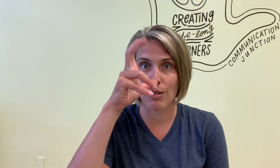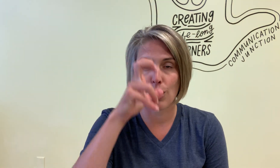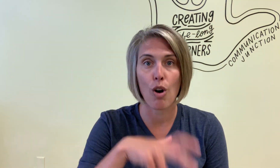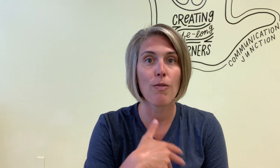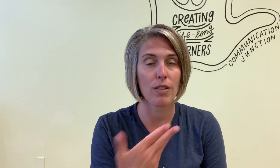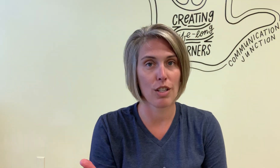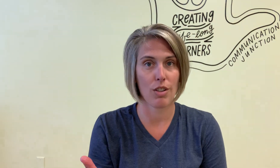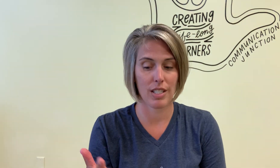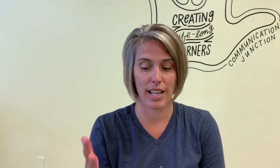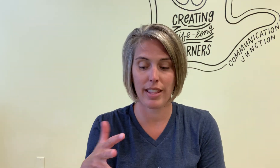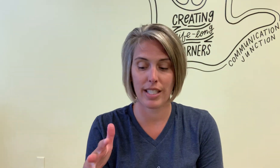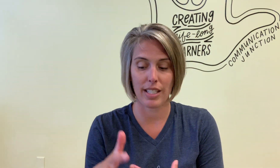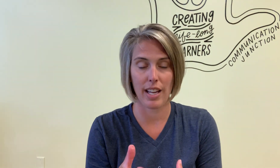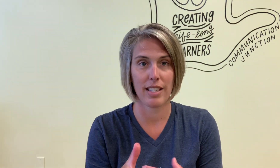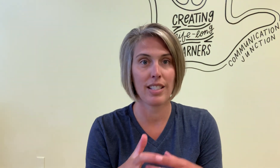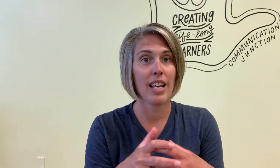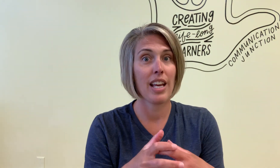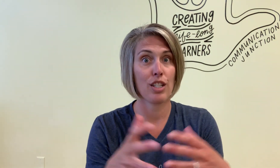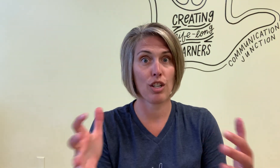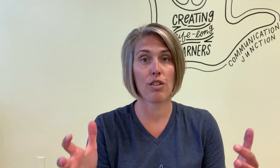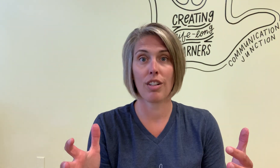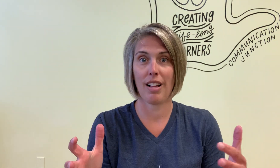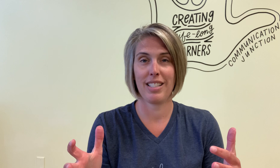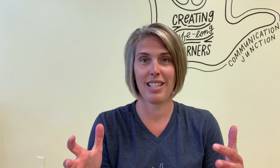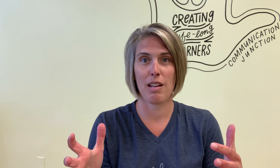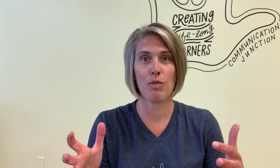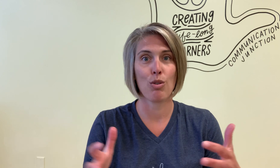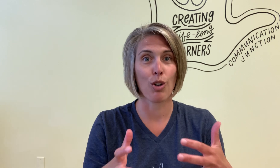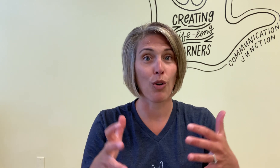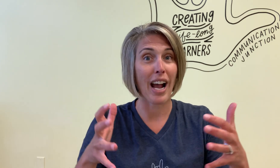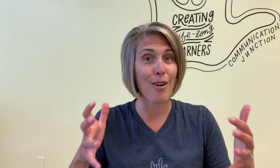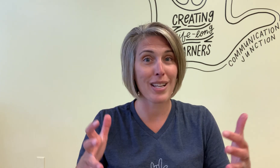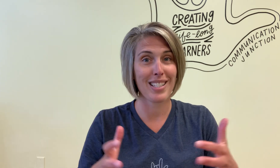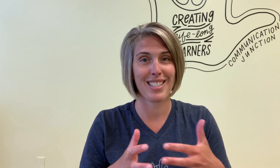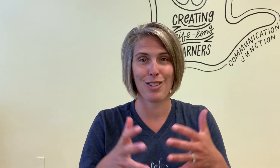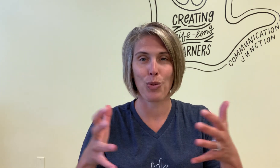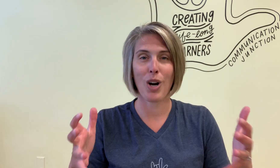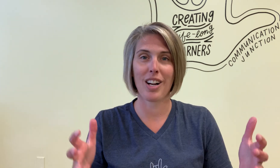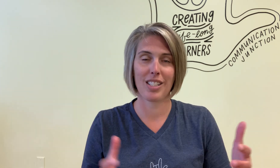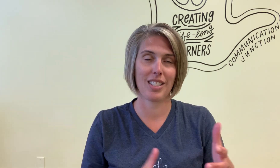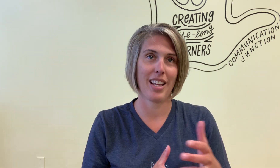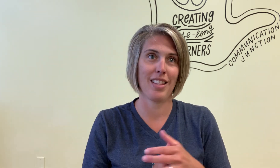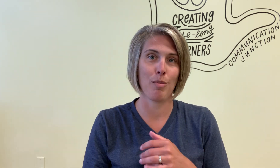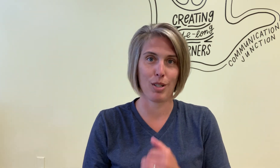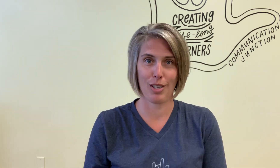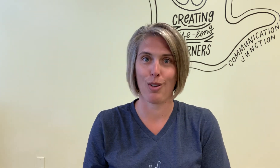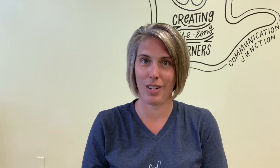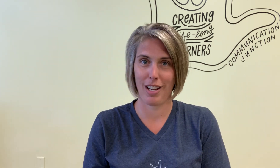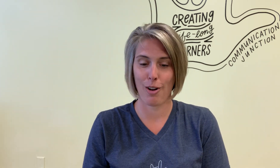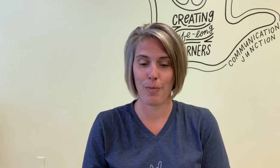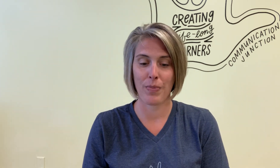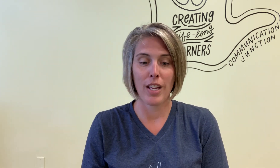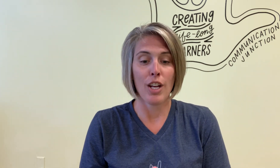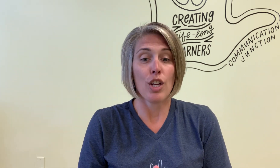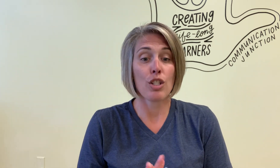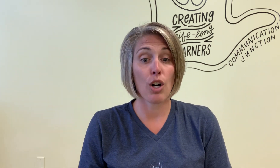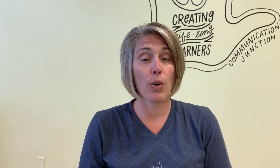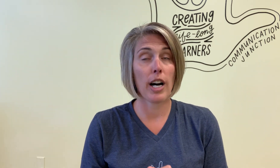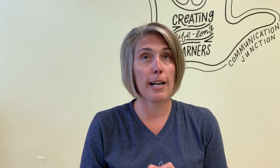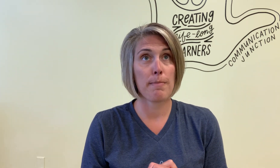So hopefully you can take these signs and generalize them to your outings and your walks and the books that you're reading at home. So